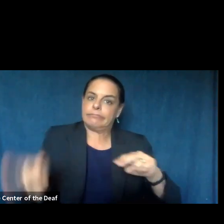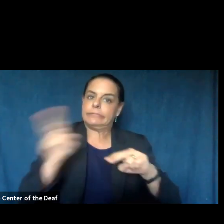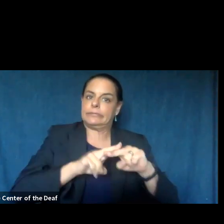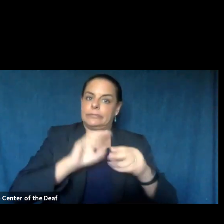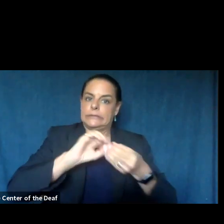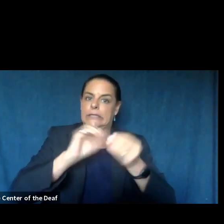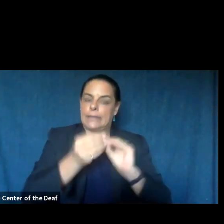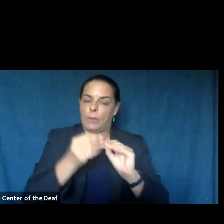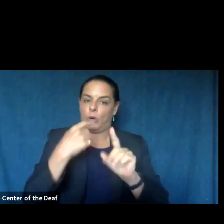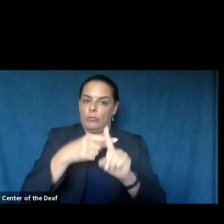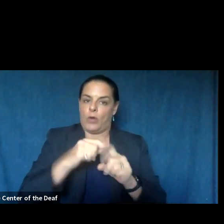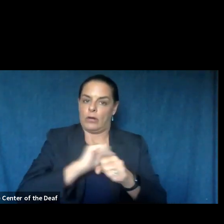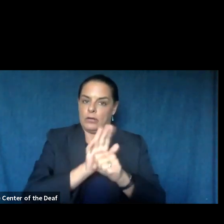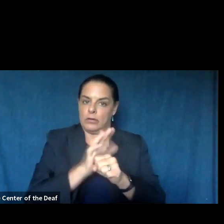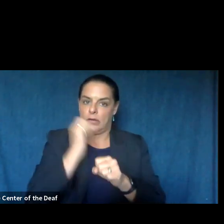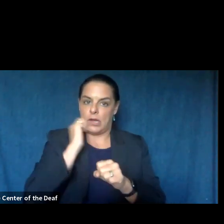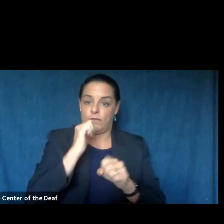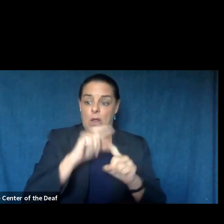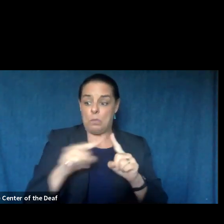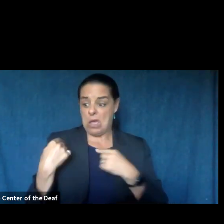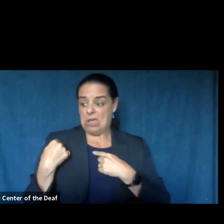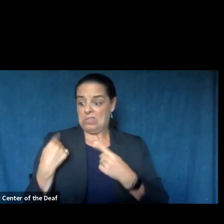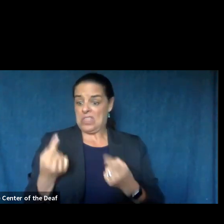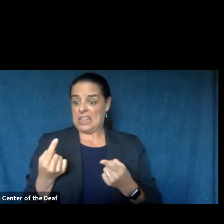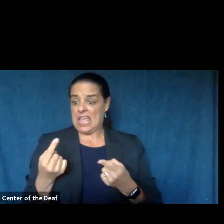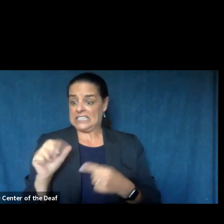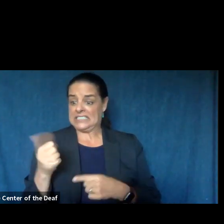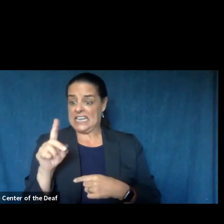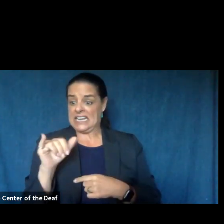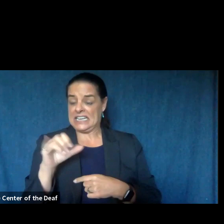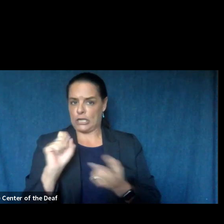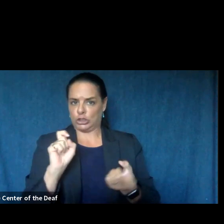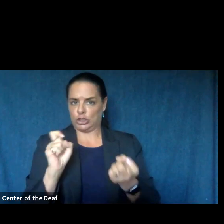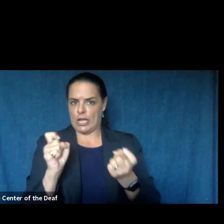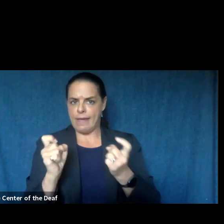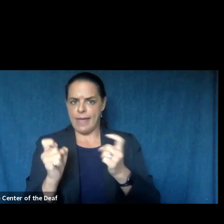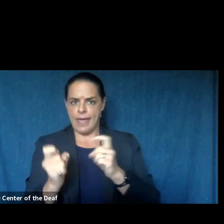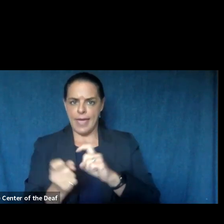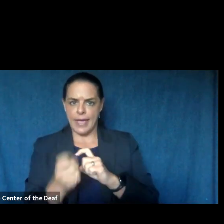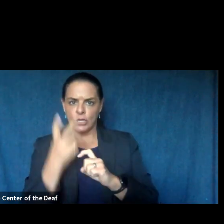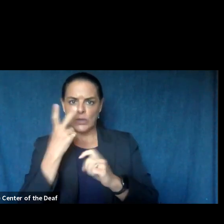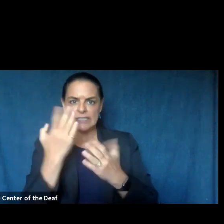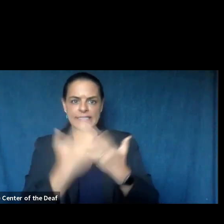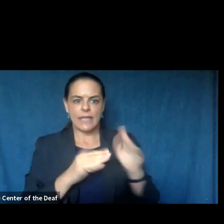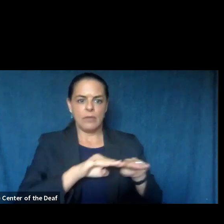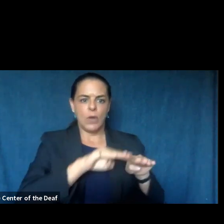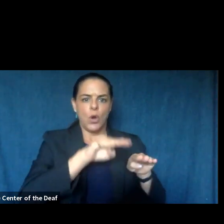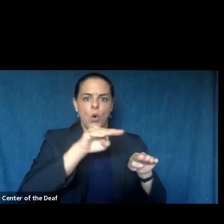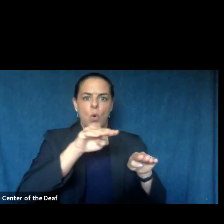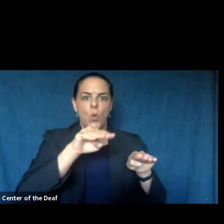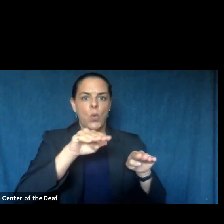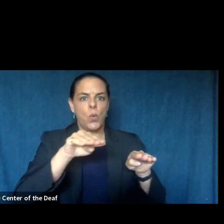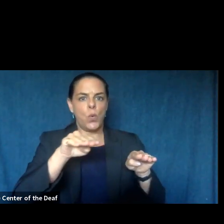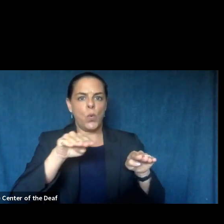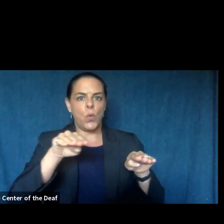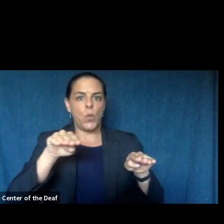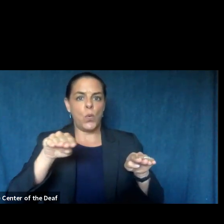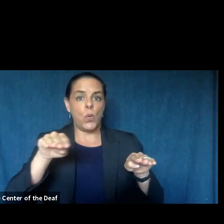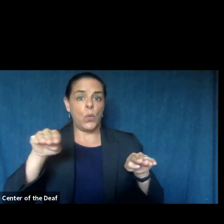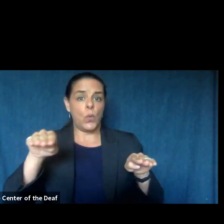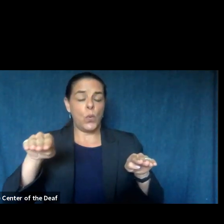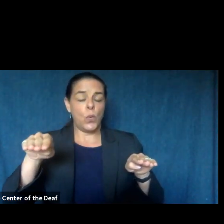per day, but that trend has really changed over the last 10 days where we've seen some flattening in that rate of increase.